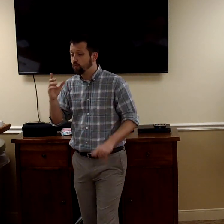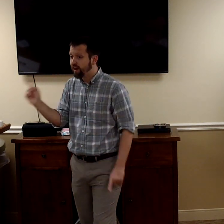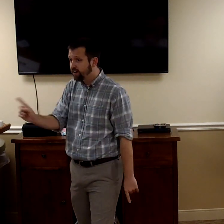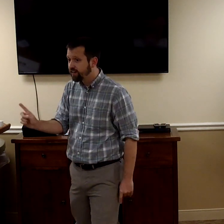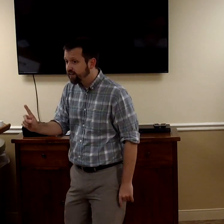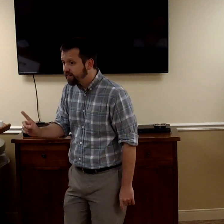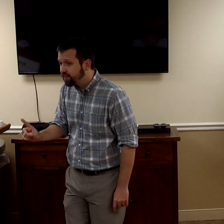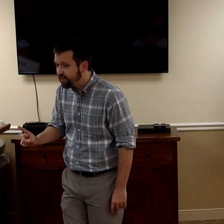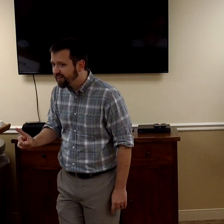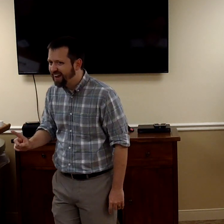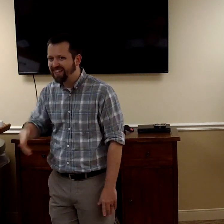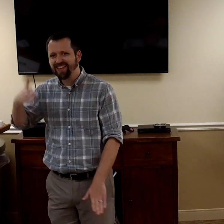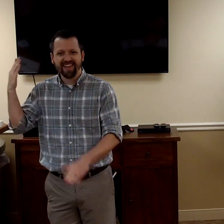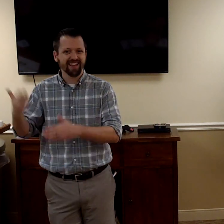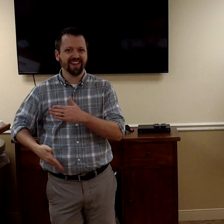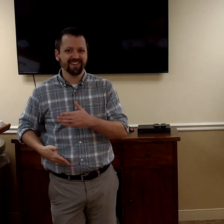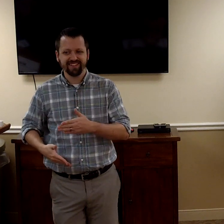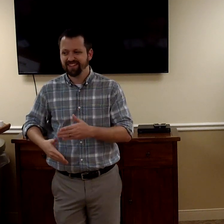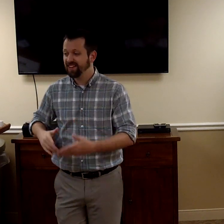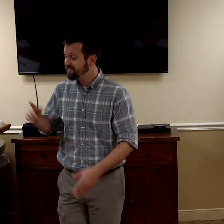where? At the end. At the end.